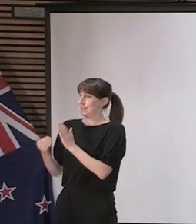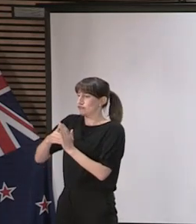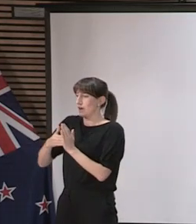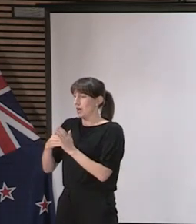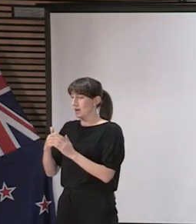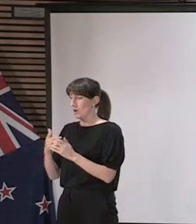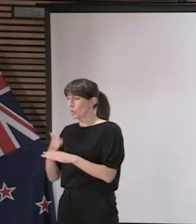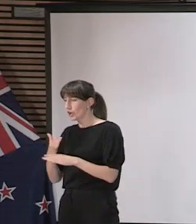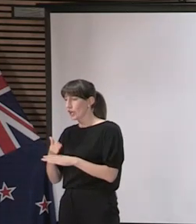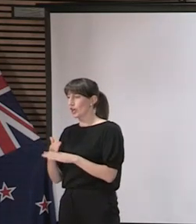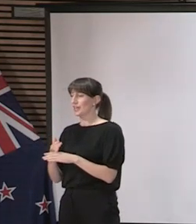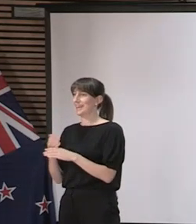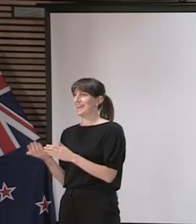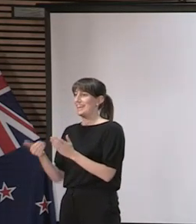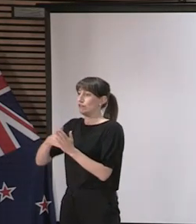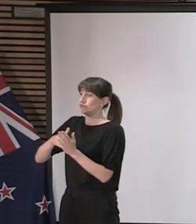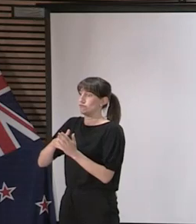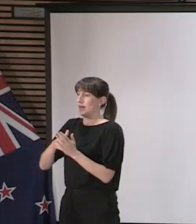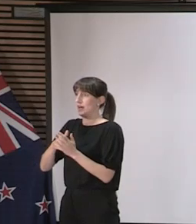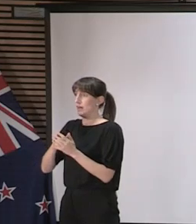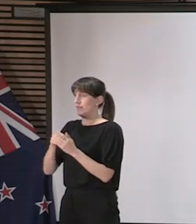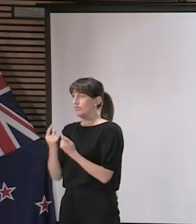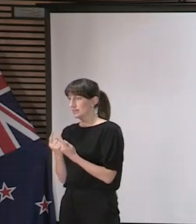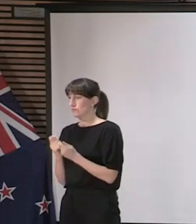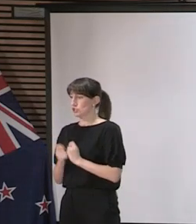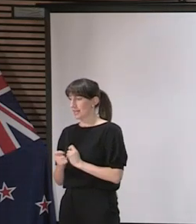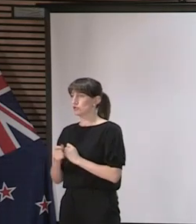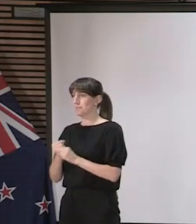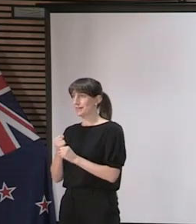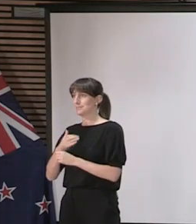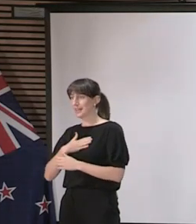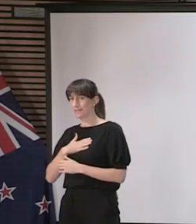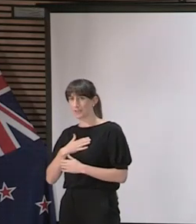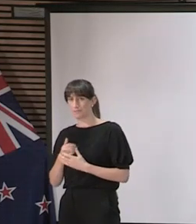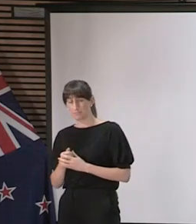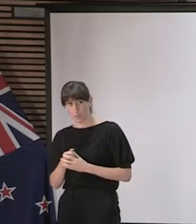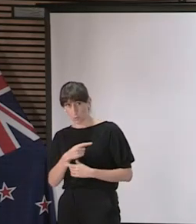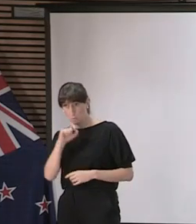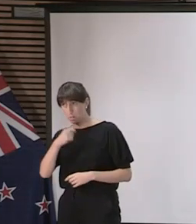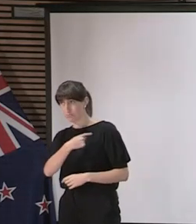keep the families who they're working with safe. And you are promising some government support to them? Look,